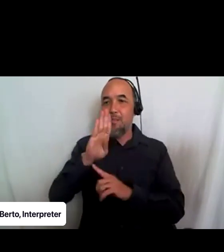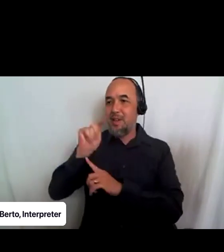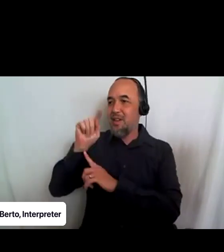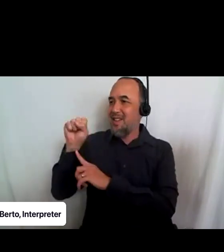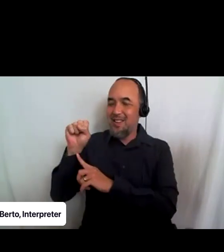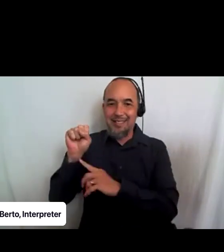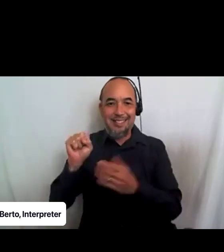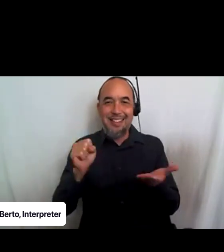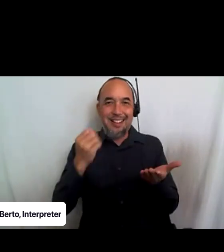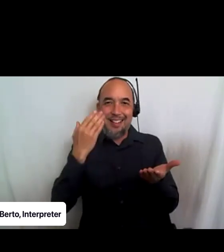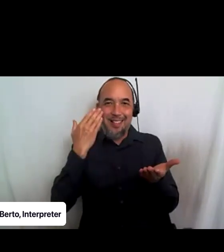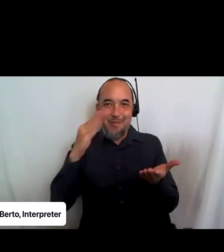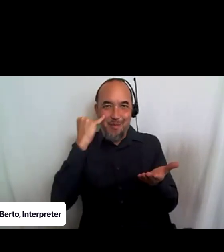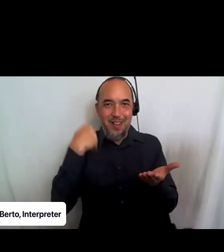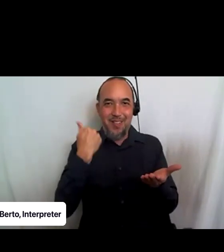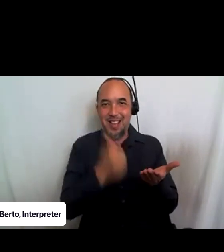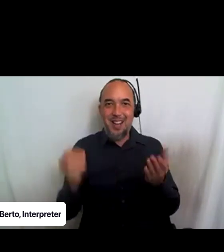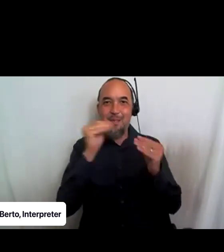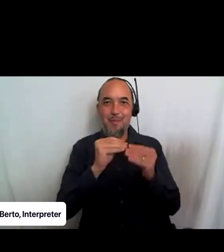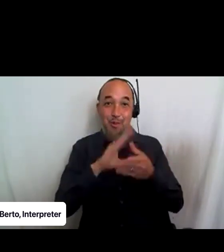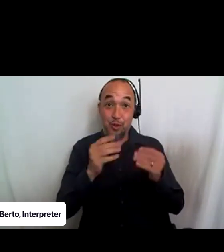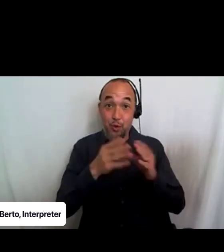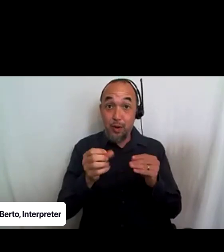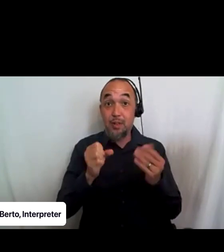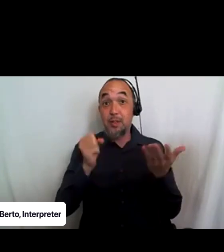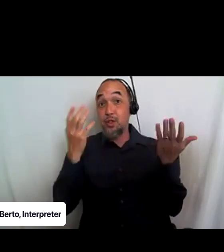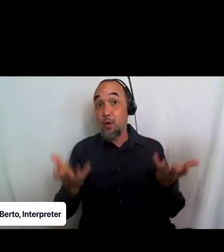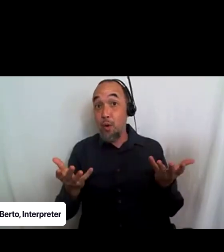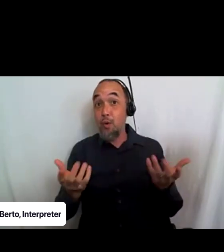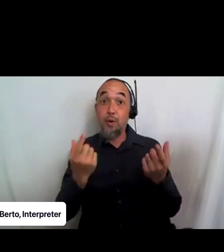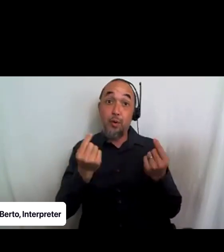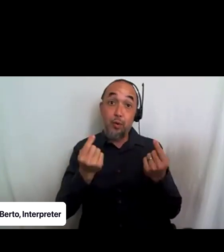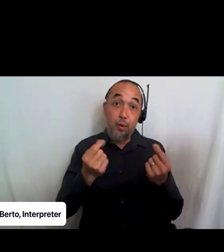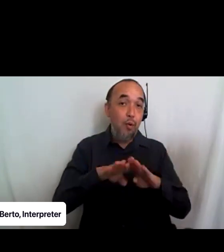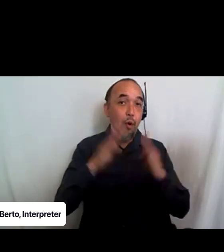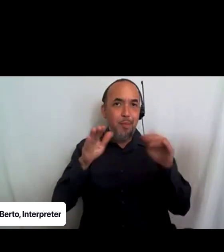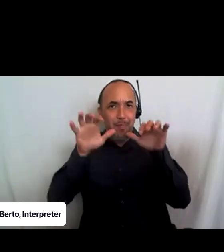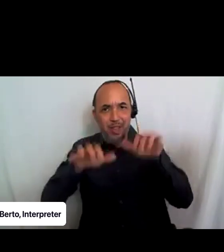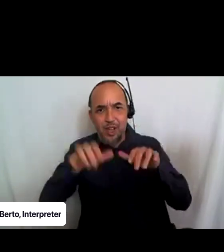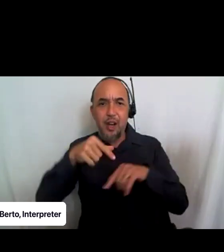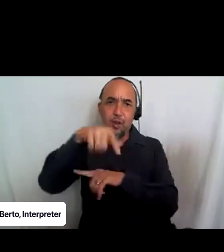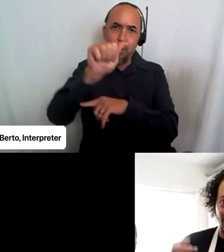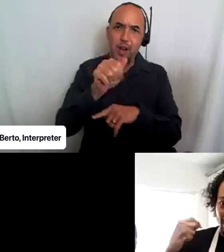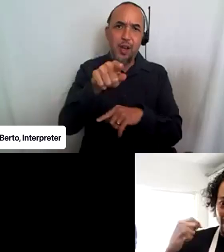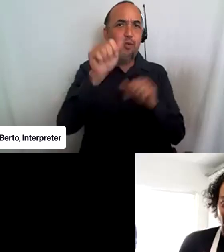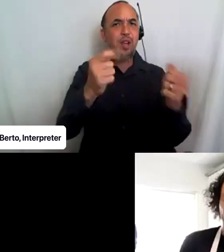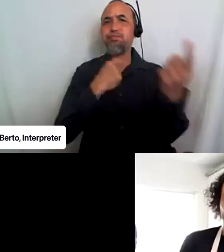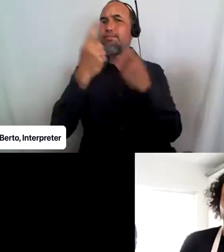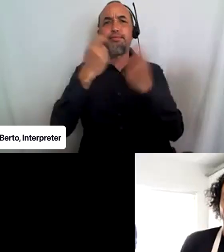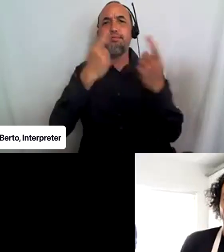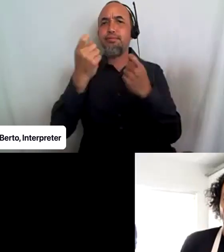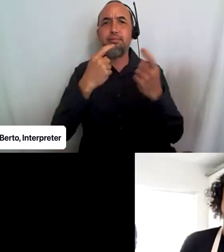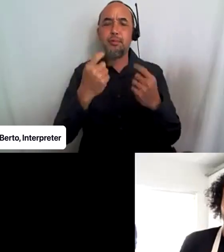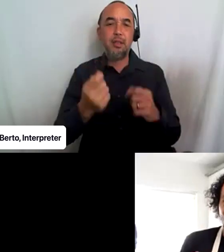questions you might have. And if you have any questions that you want to ask me, anything about OFMD, myself, my projects, the other cast members, feel free to